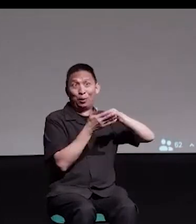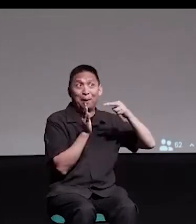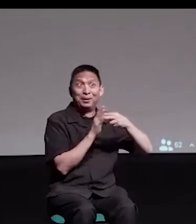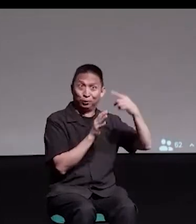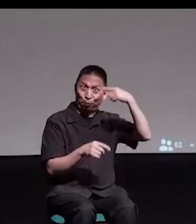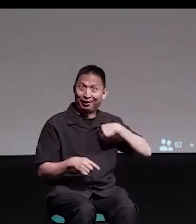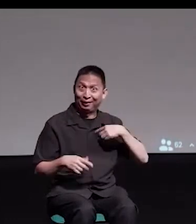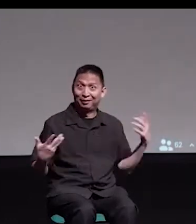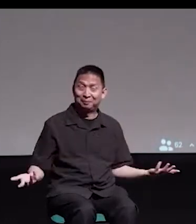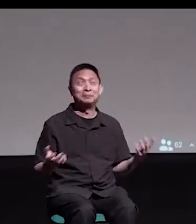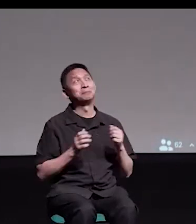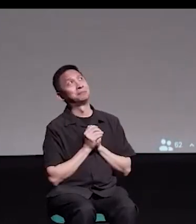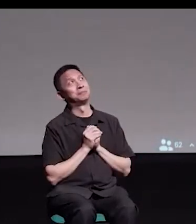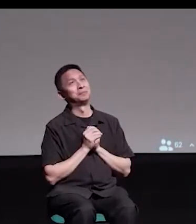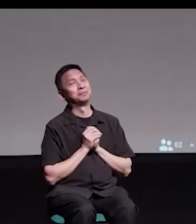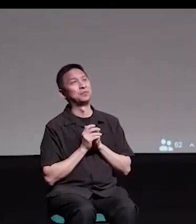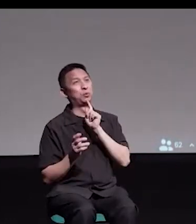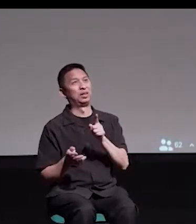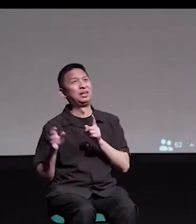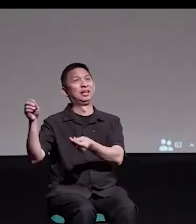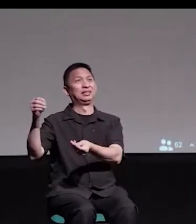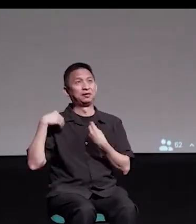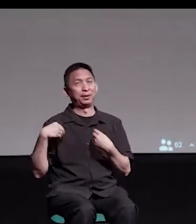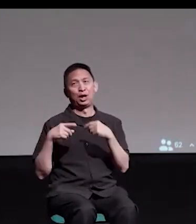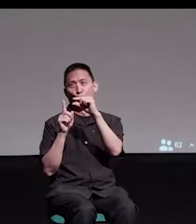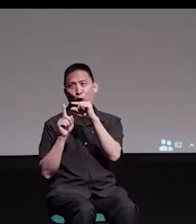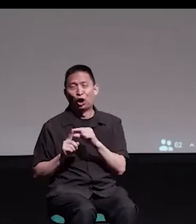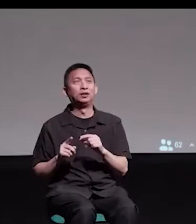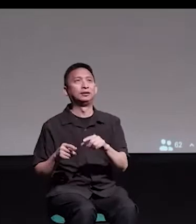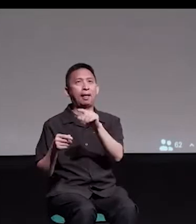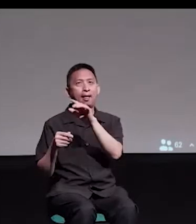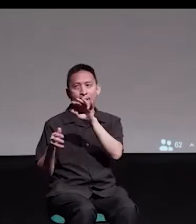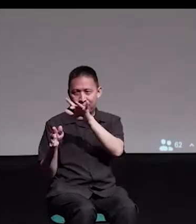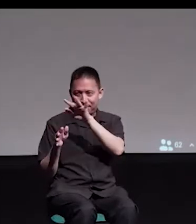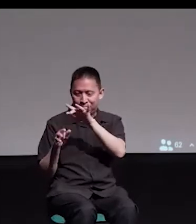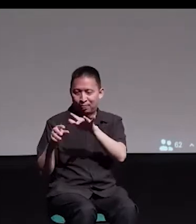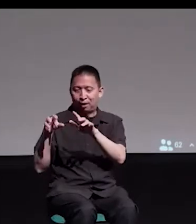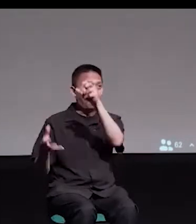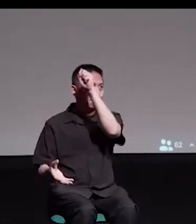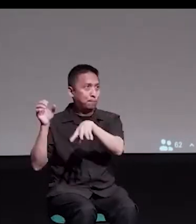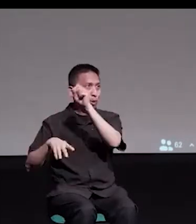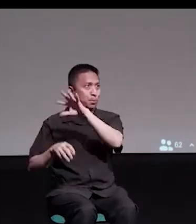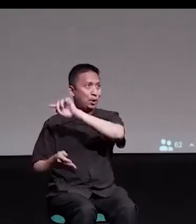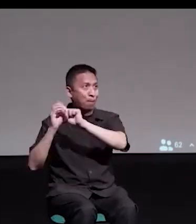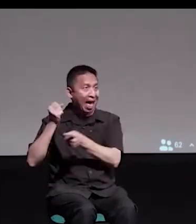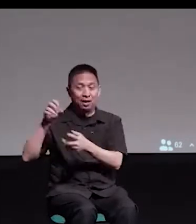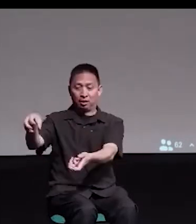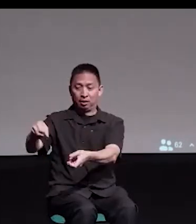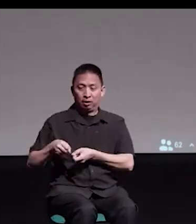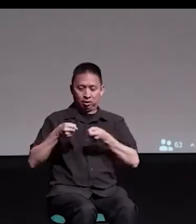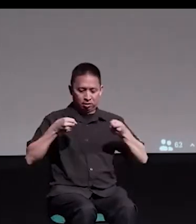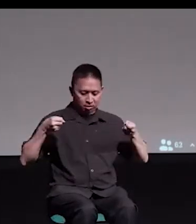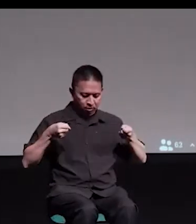to be like, maybe it's like getting a bag of words or letters, you know what I mean? It's like,